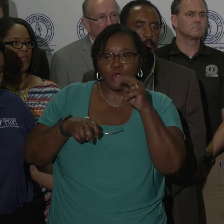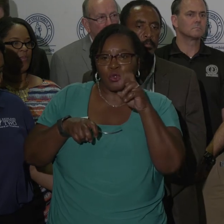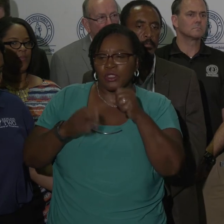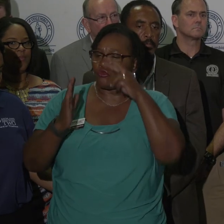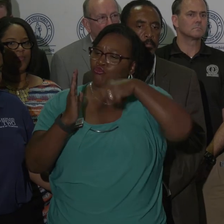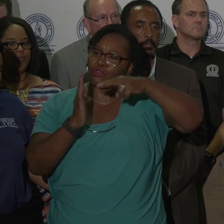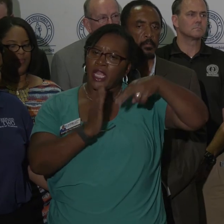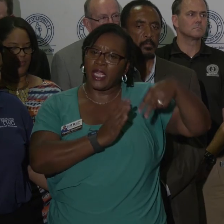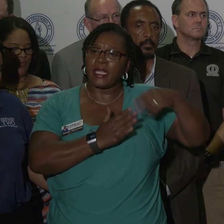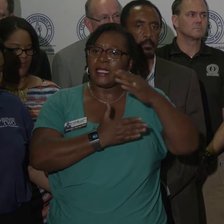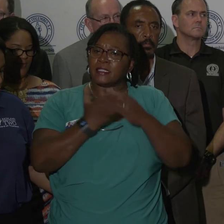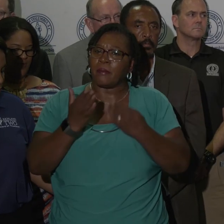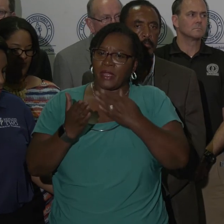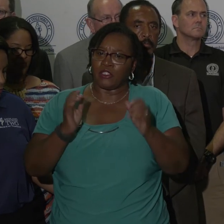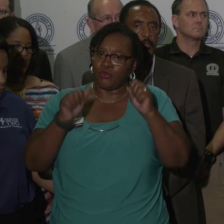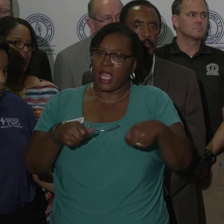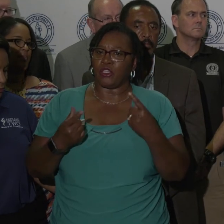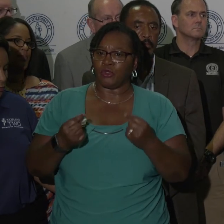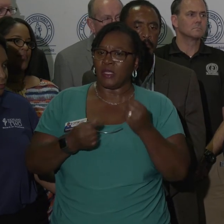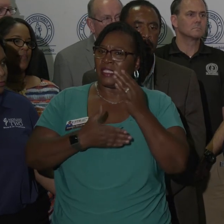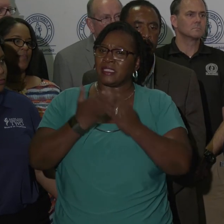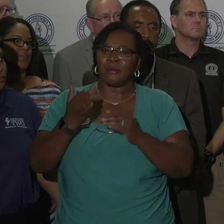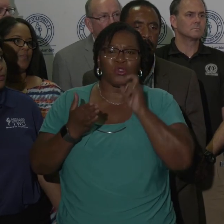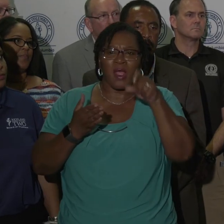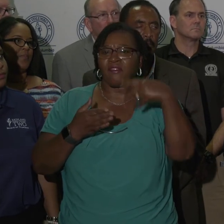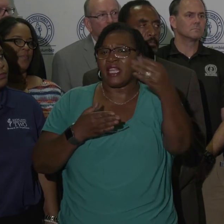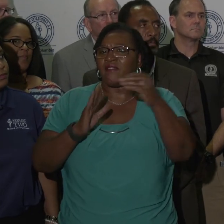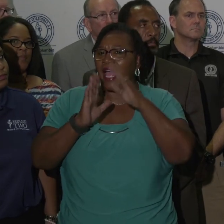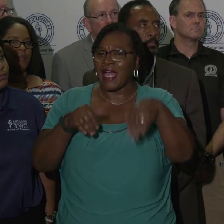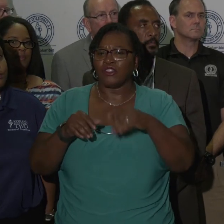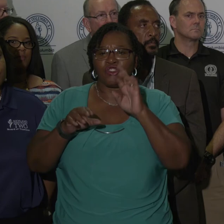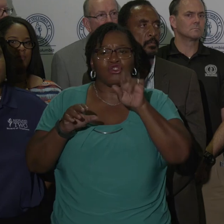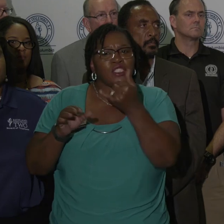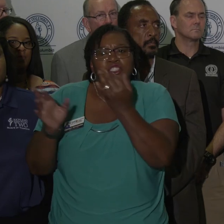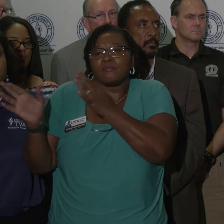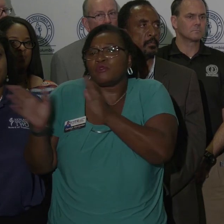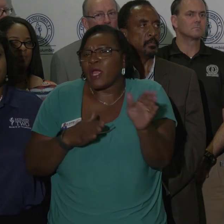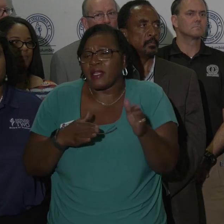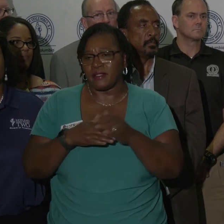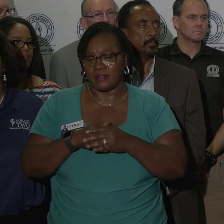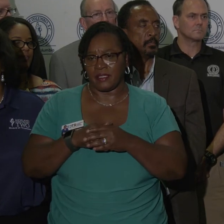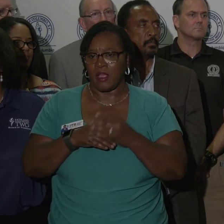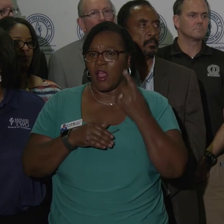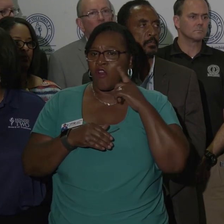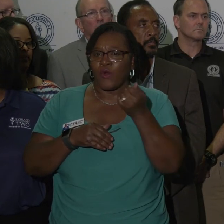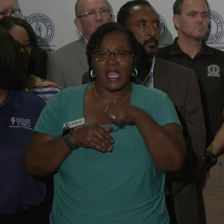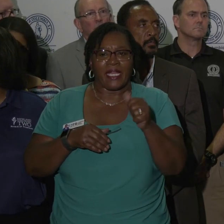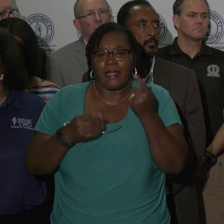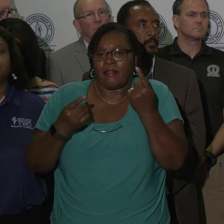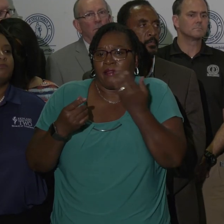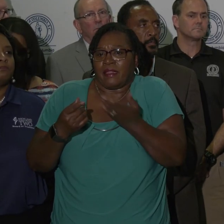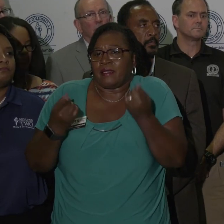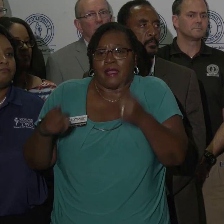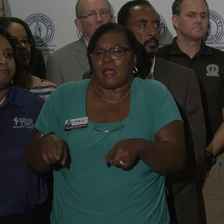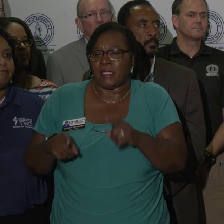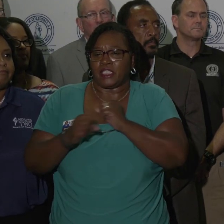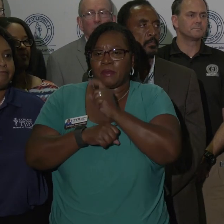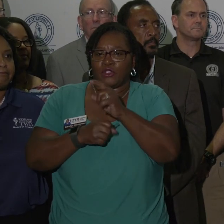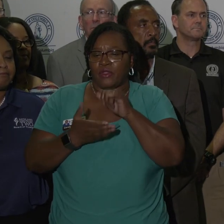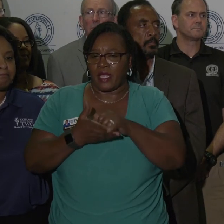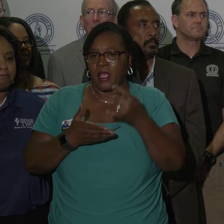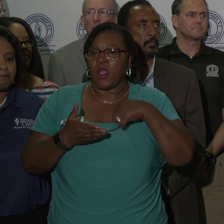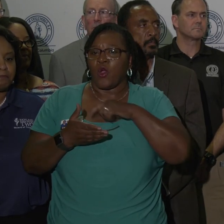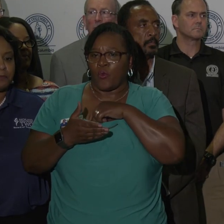over some little things that you can do, some that you don't even have to leave your house, just to be prepared for any eventuality. Let's just make sure that